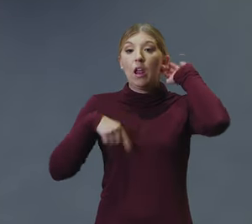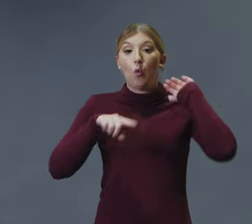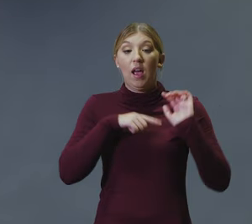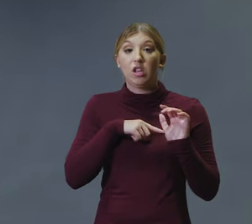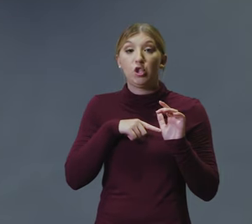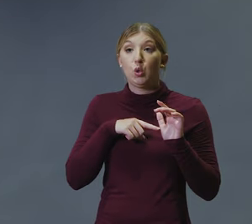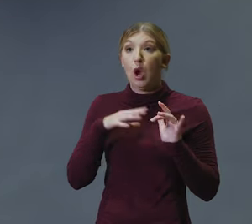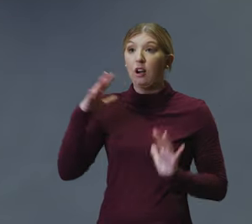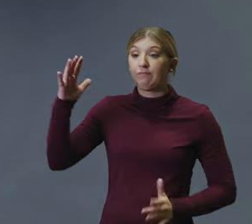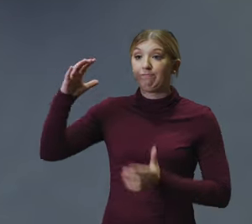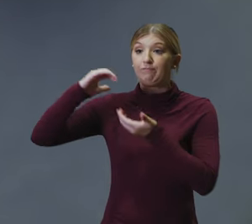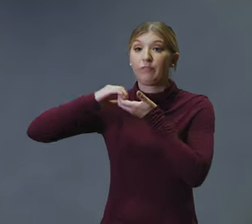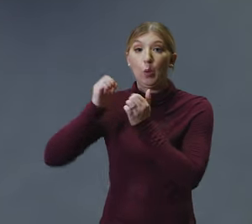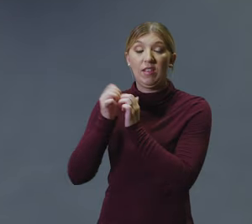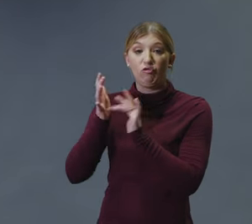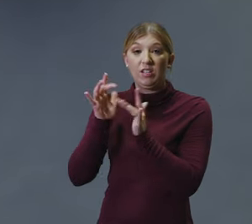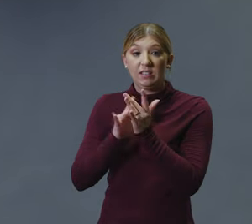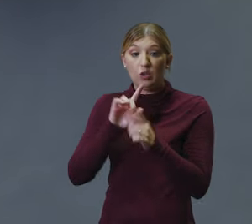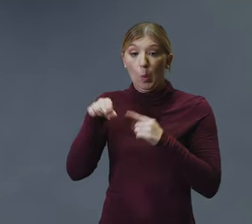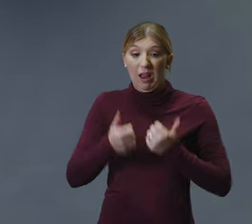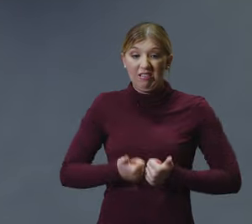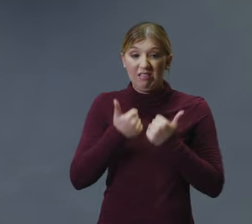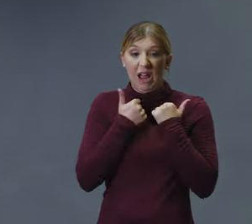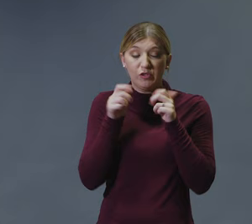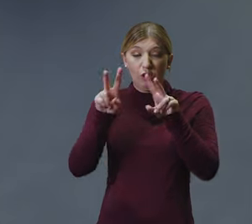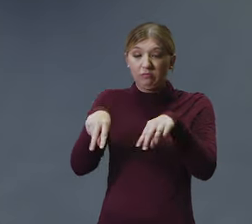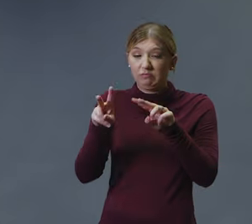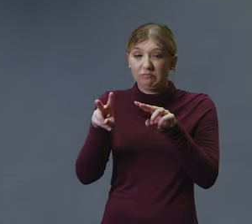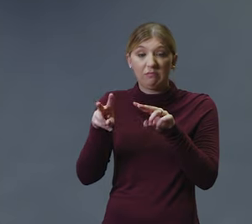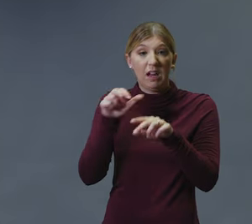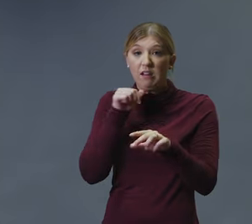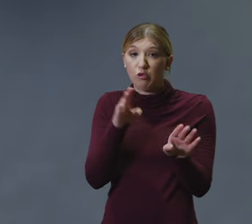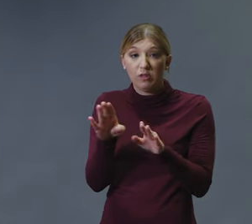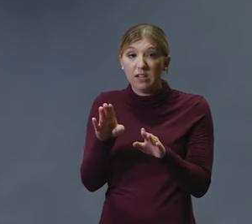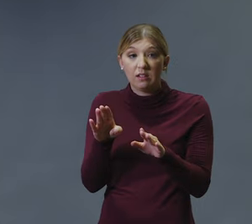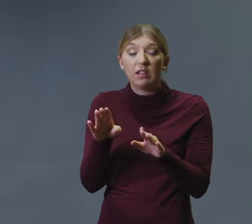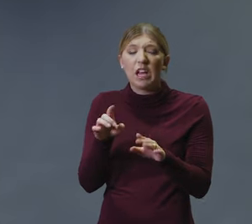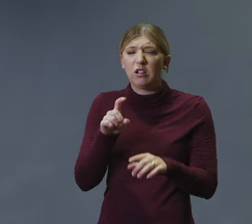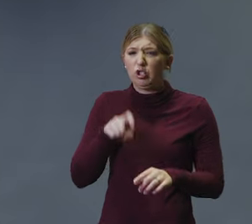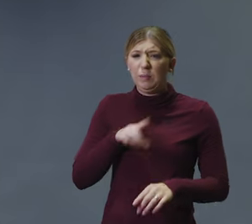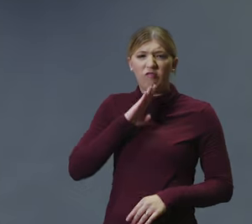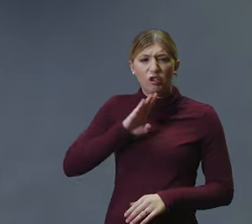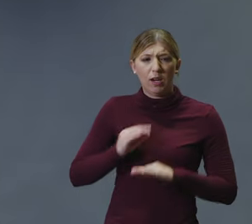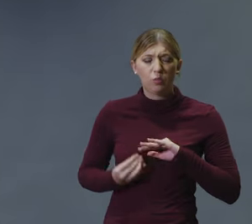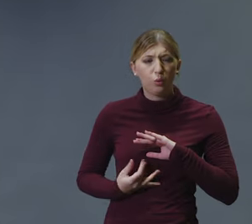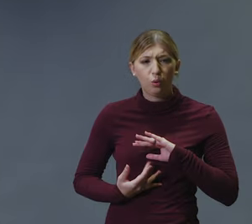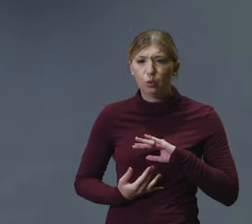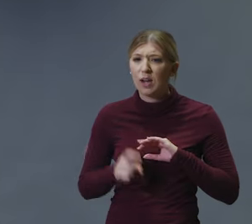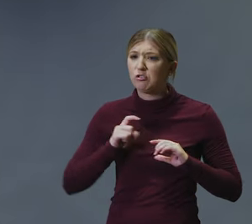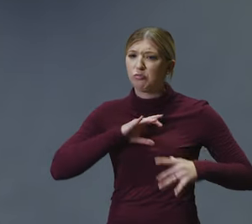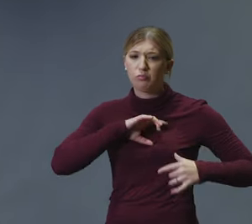with Jesus, when lives are mistreated, that should frustrate us. That should break our